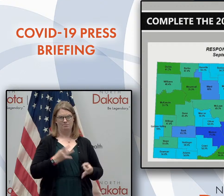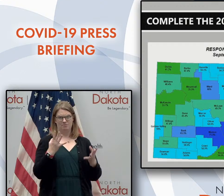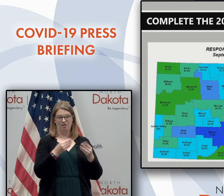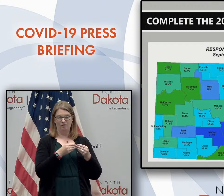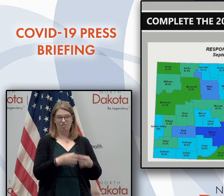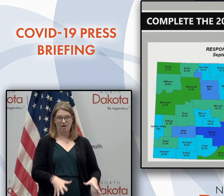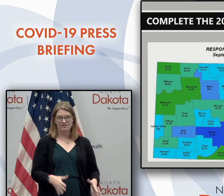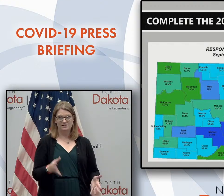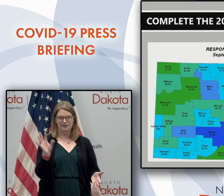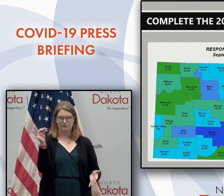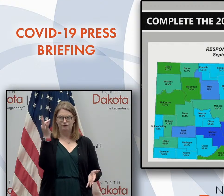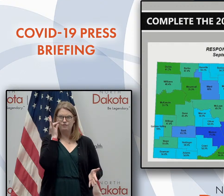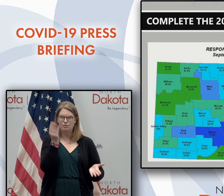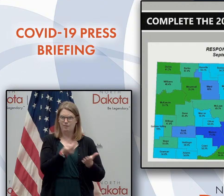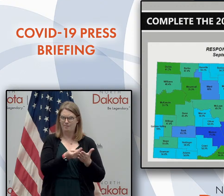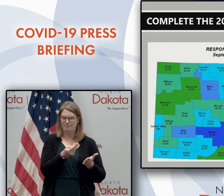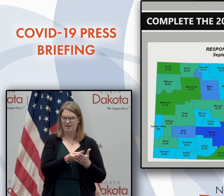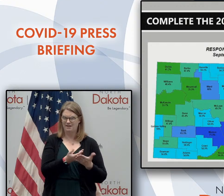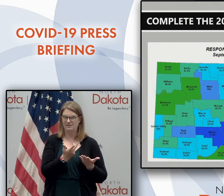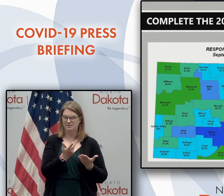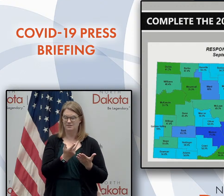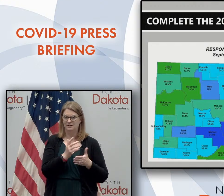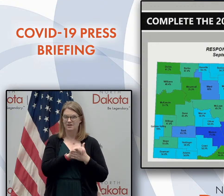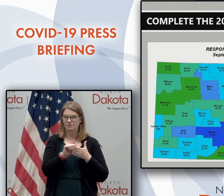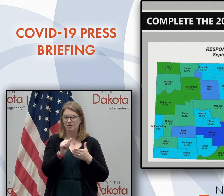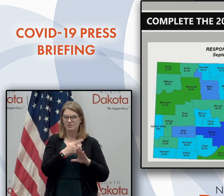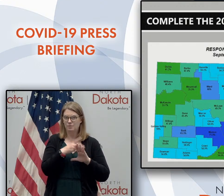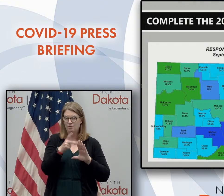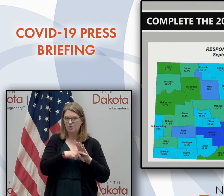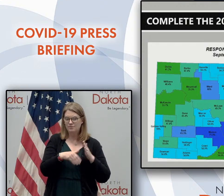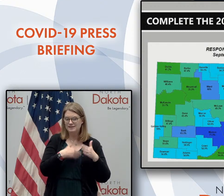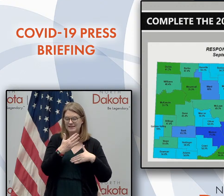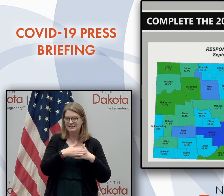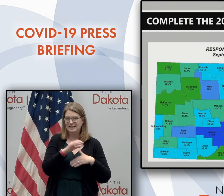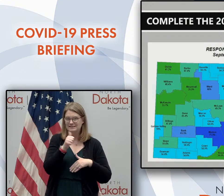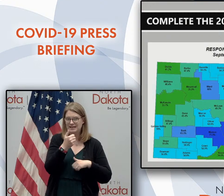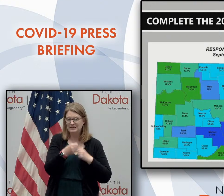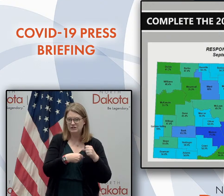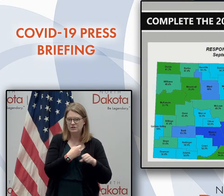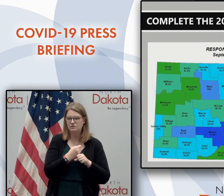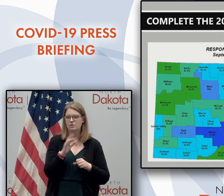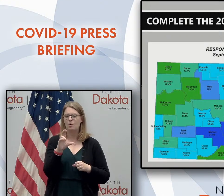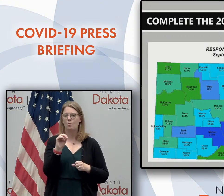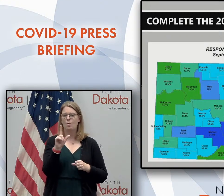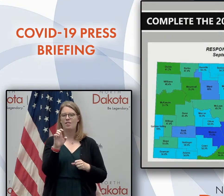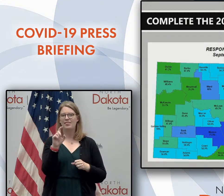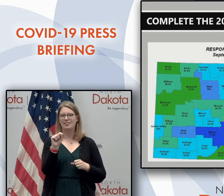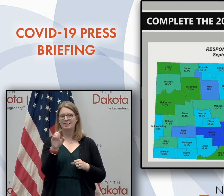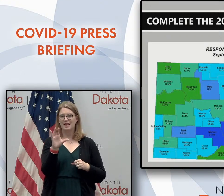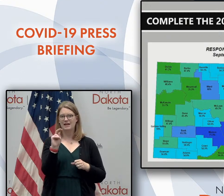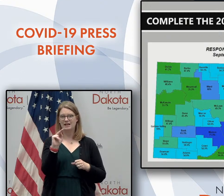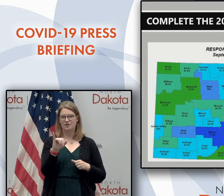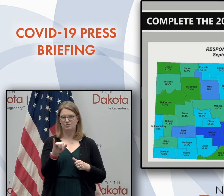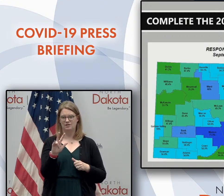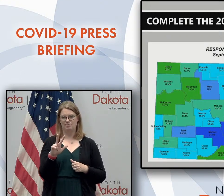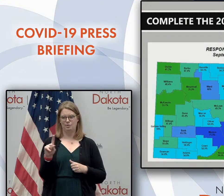federal support dollars for programs in the next 10 years if we don't get these up. But Rolette County, response